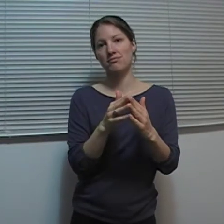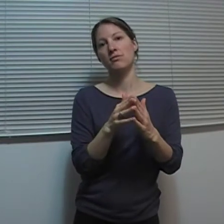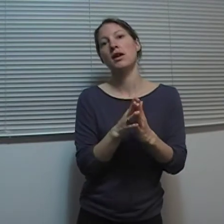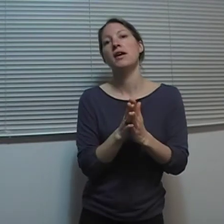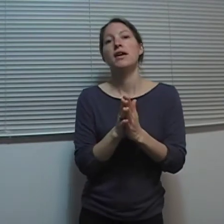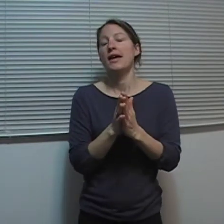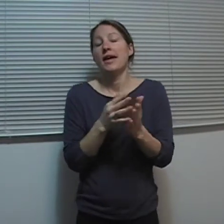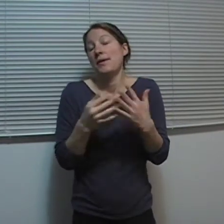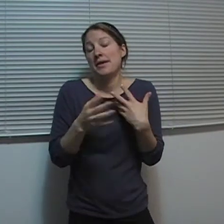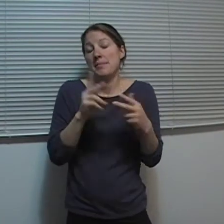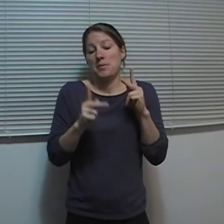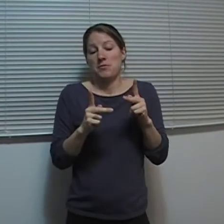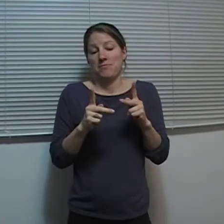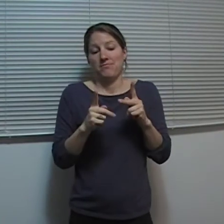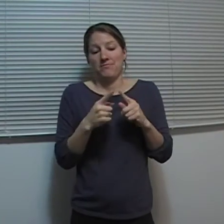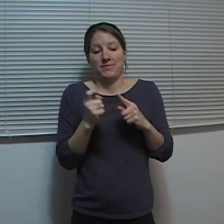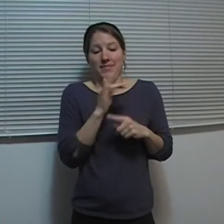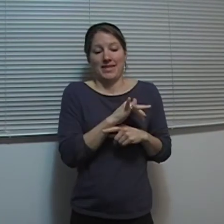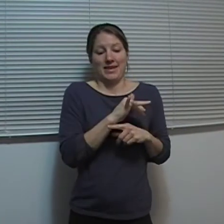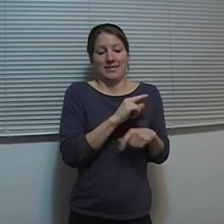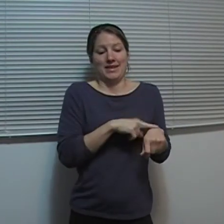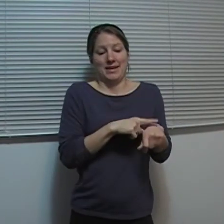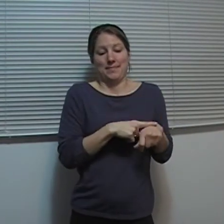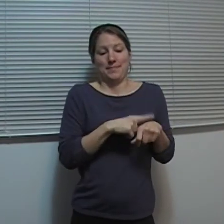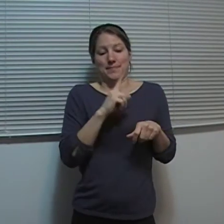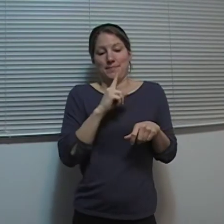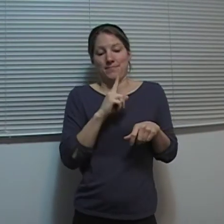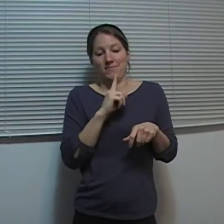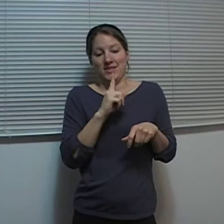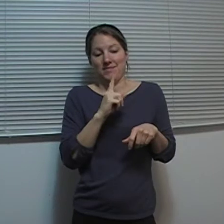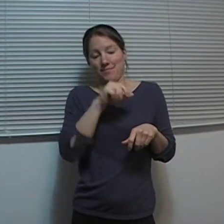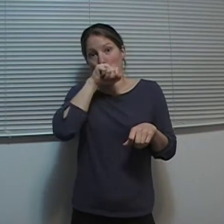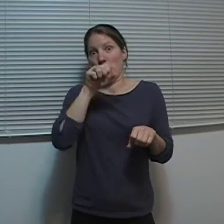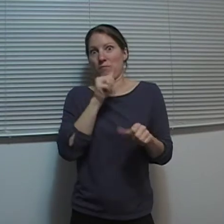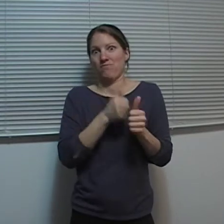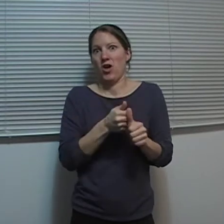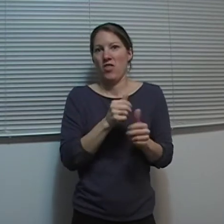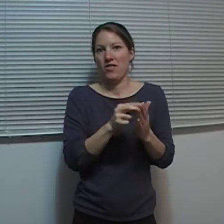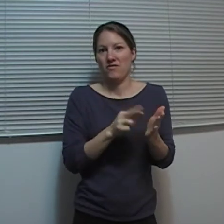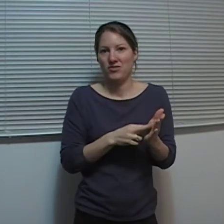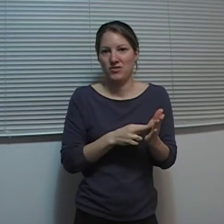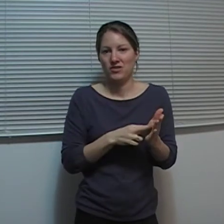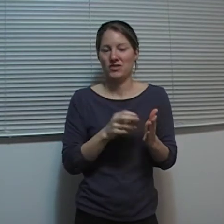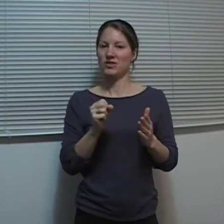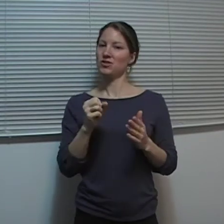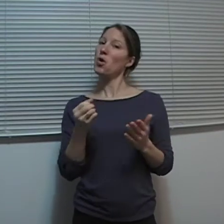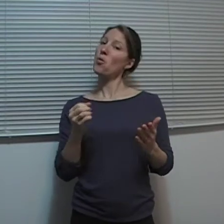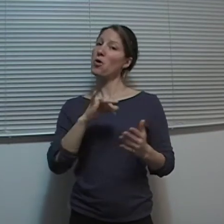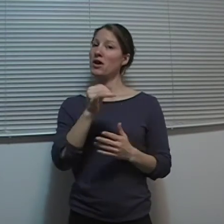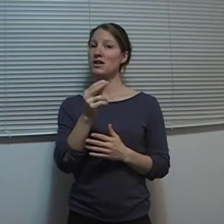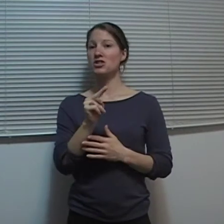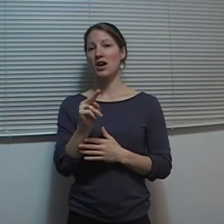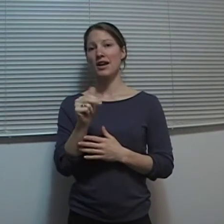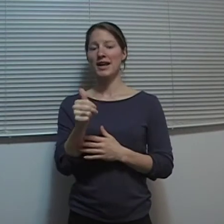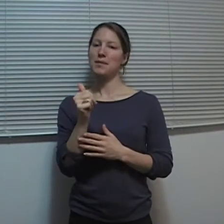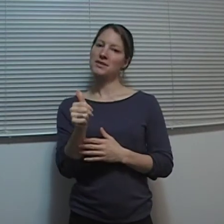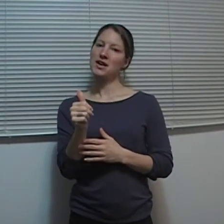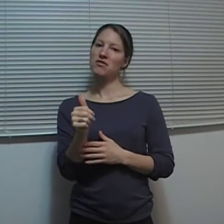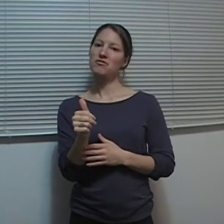became the ale taster, what he did was, he went around town and checked everybody's business. It was called ale taster, but he also checked the butchers